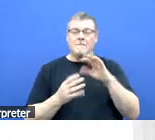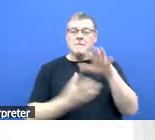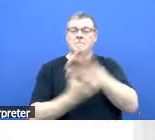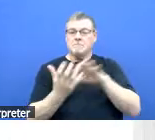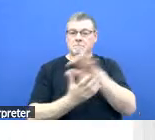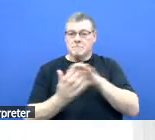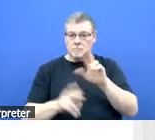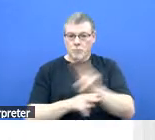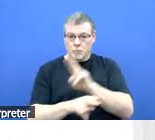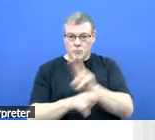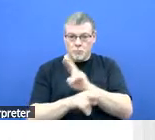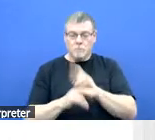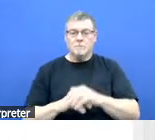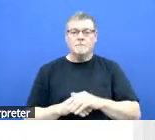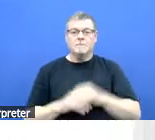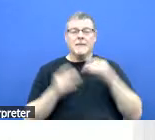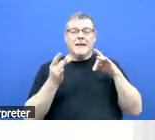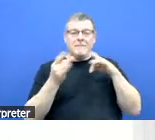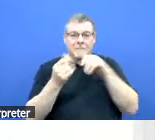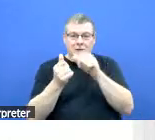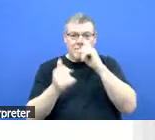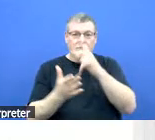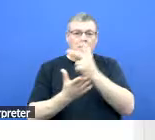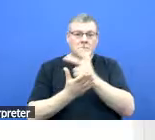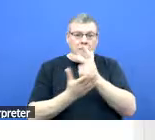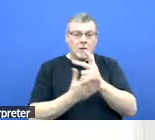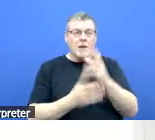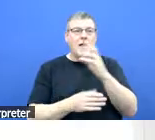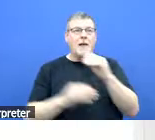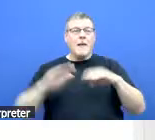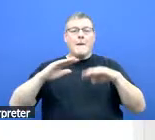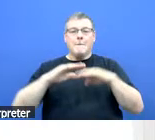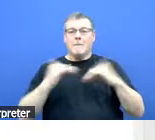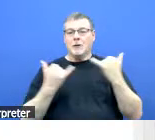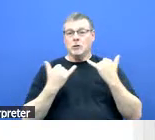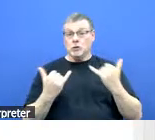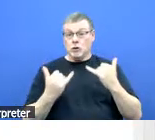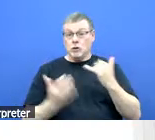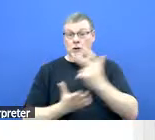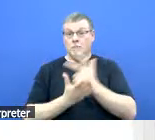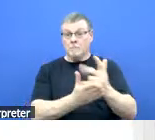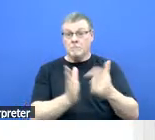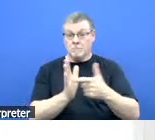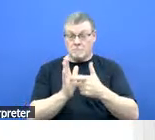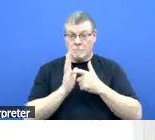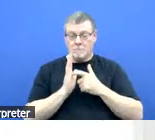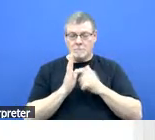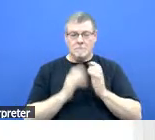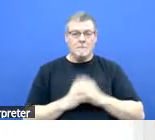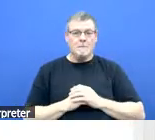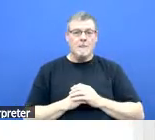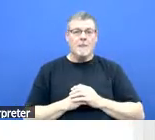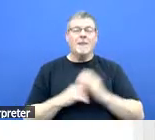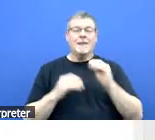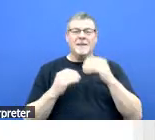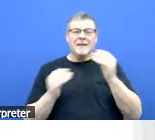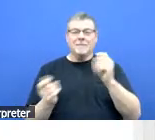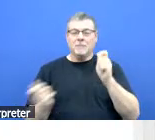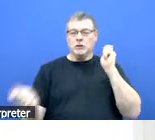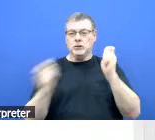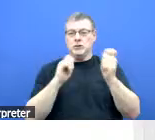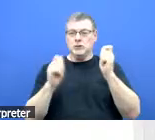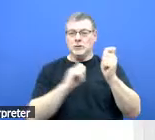use efficiencies gained in parking and basic current parking demands, given the changing landscape